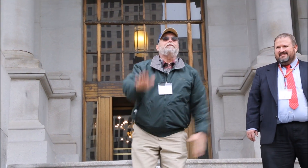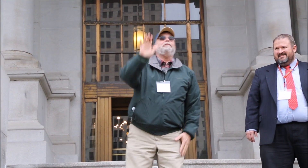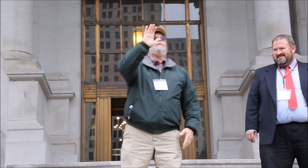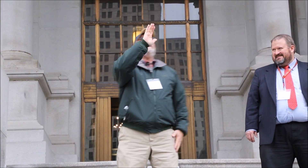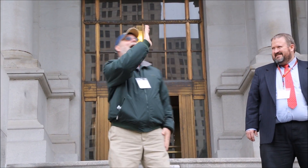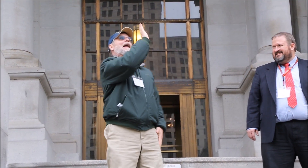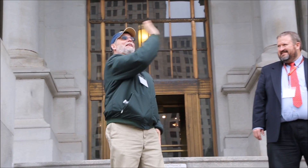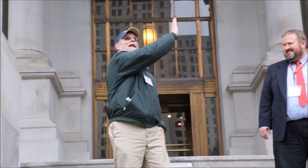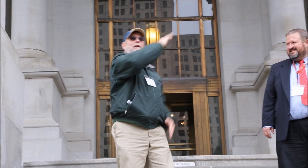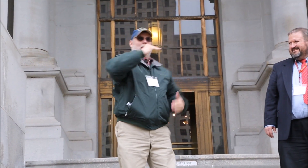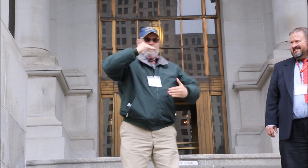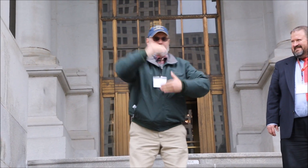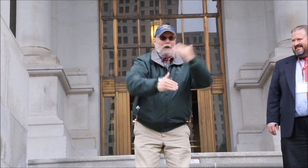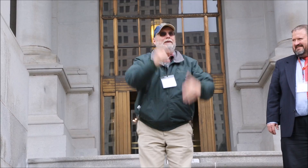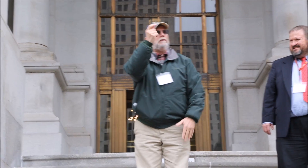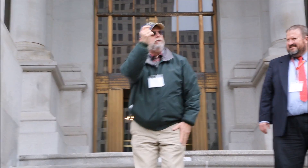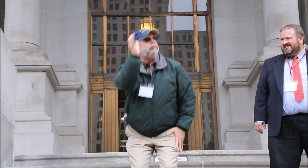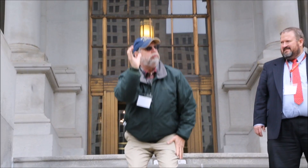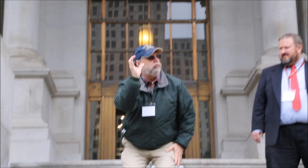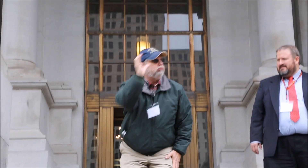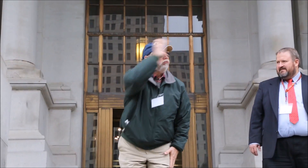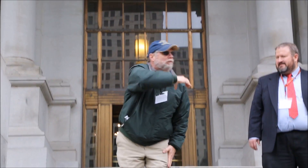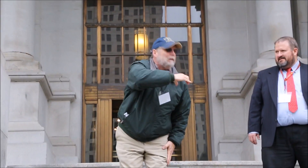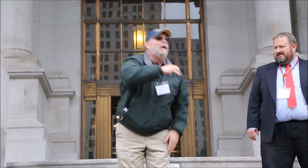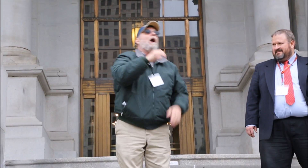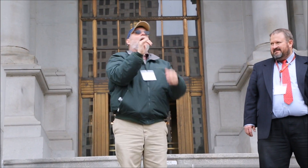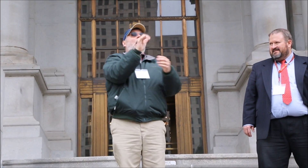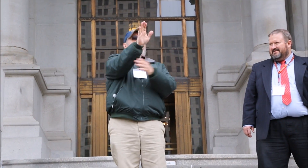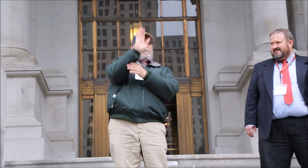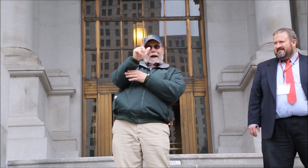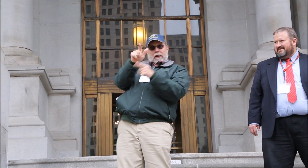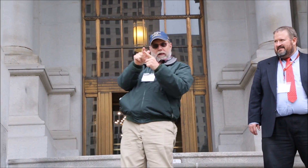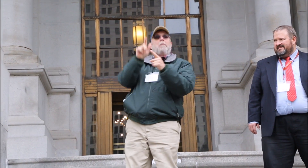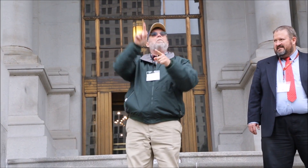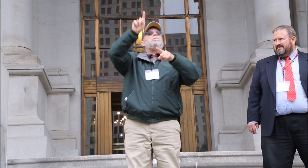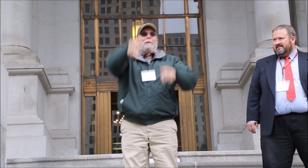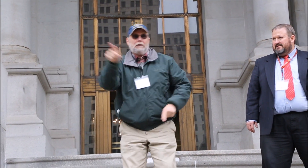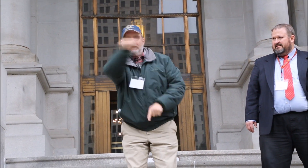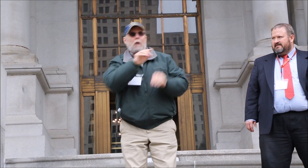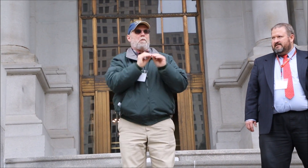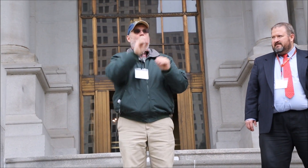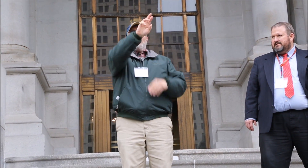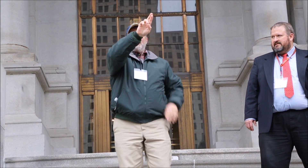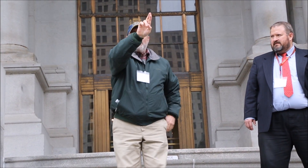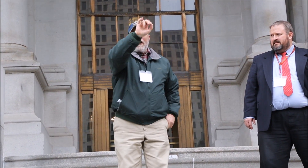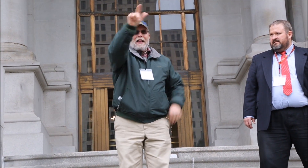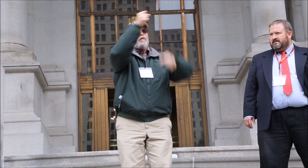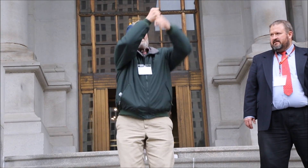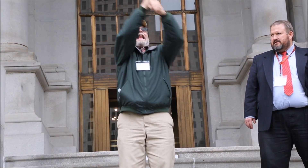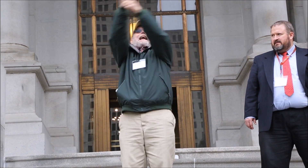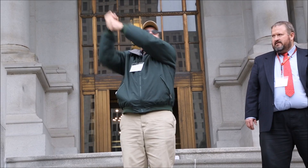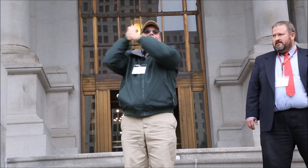and surpassed us, and because of these barriers, we are prevented from reaching our full potential. So I know that based on